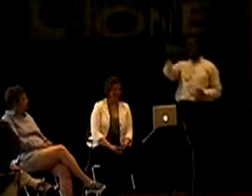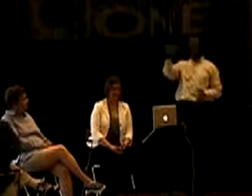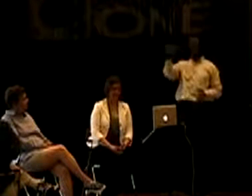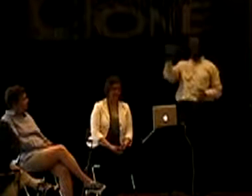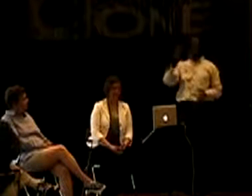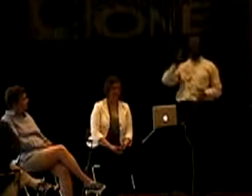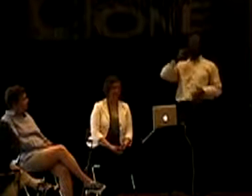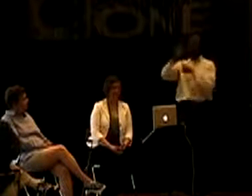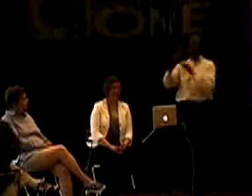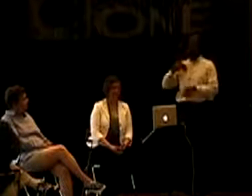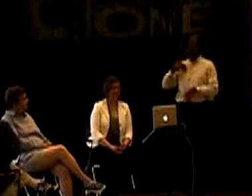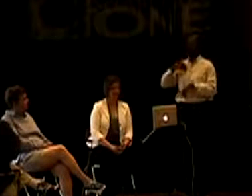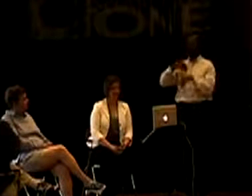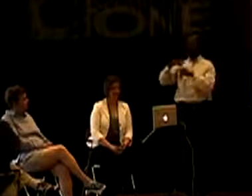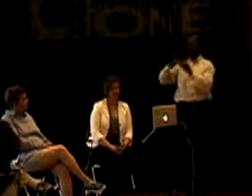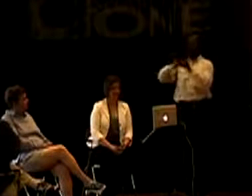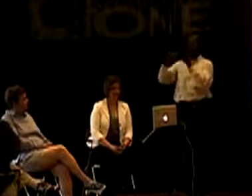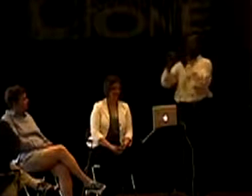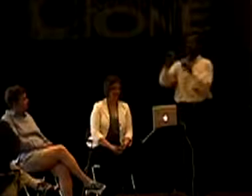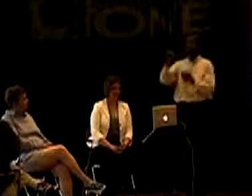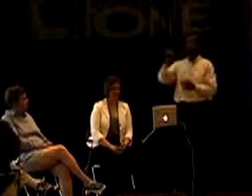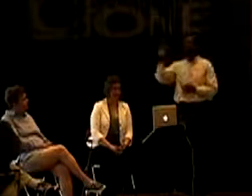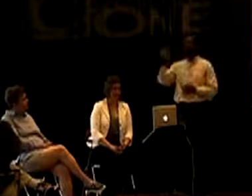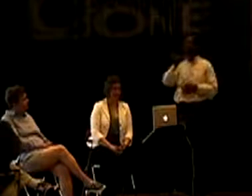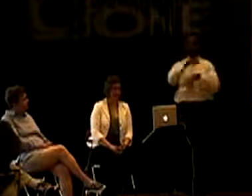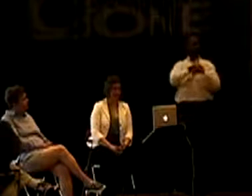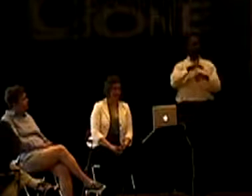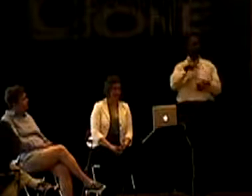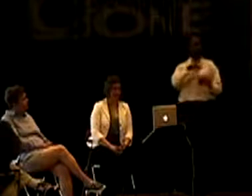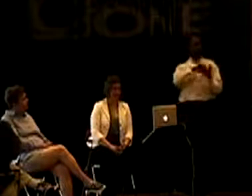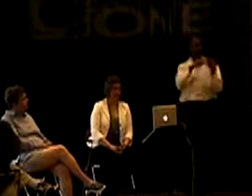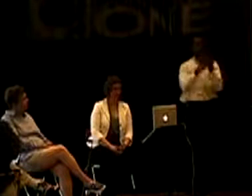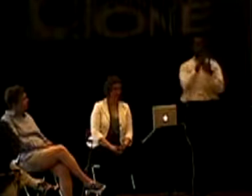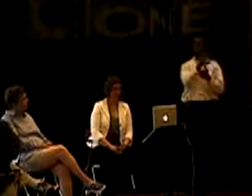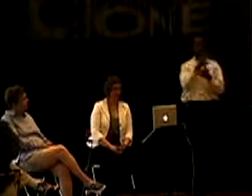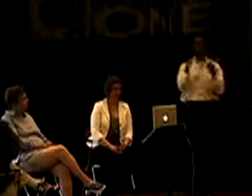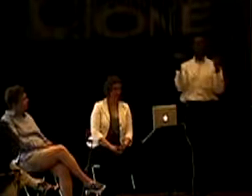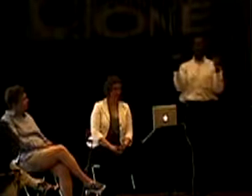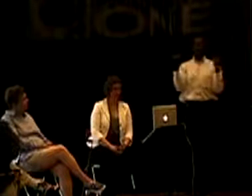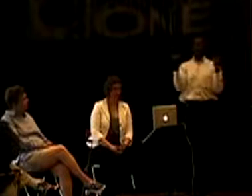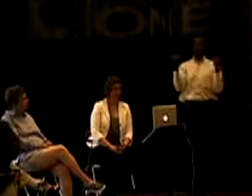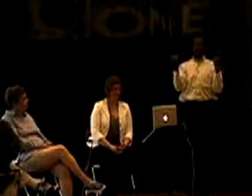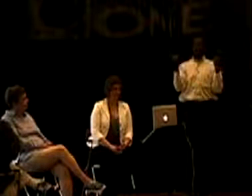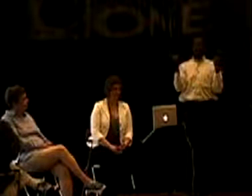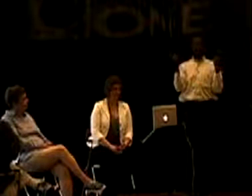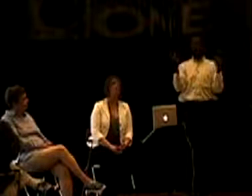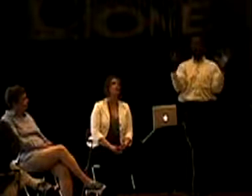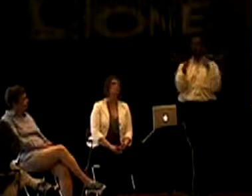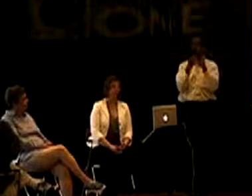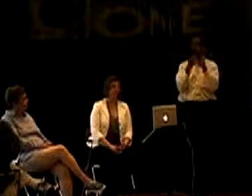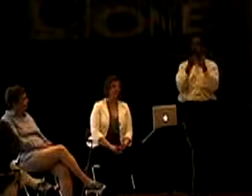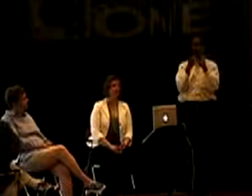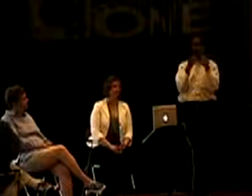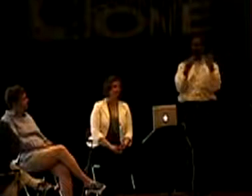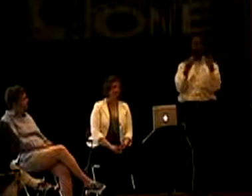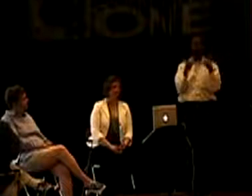just was not possible. So either I simplify, or I say, can you help me come up with a metaphor that does work? And then this amazing